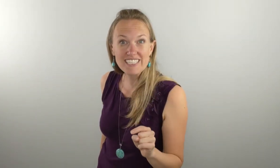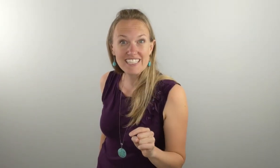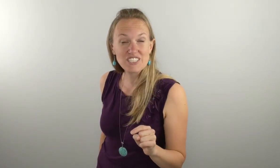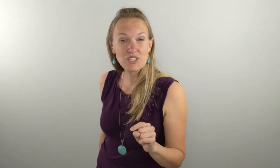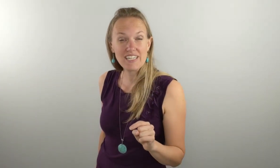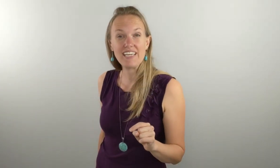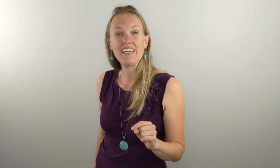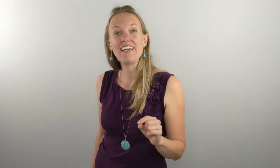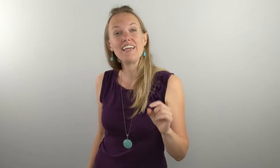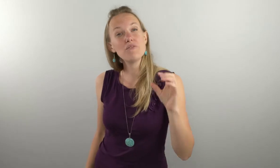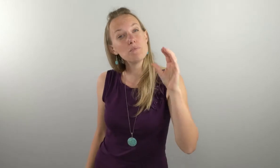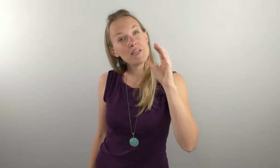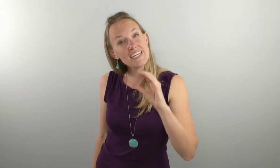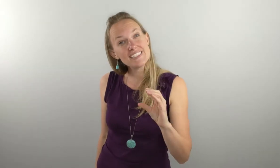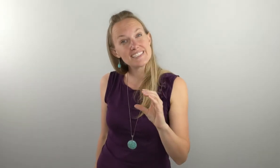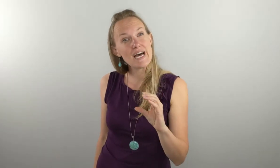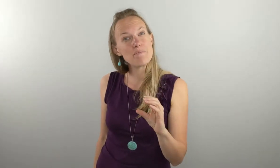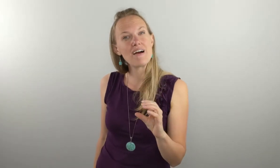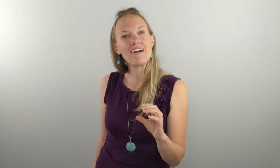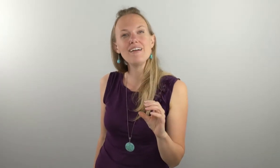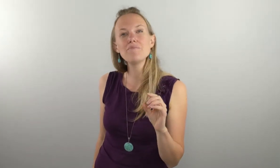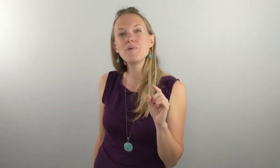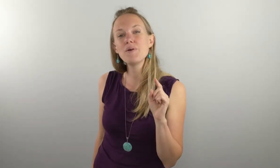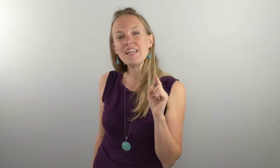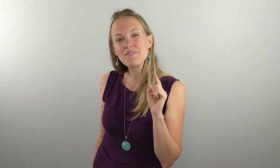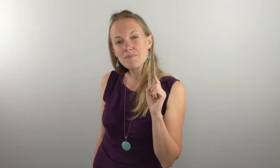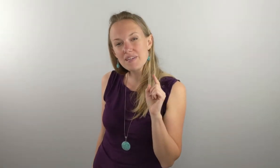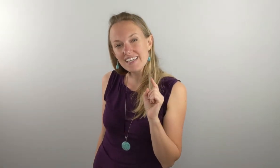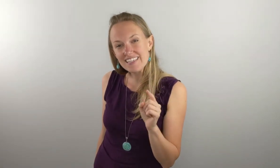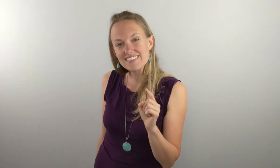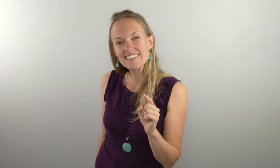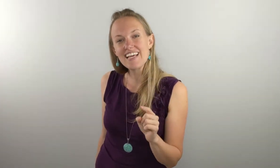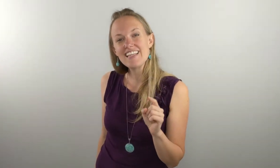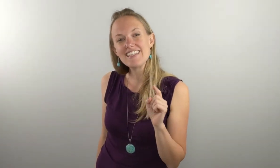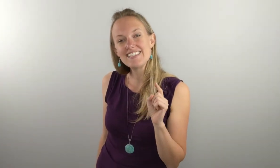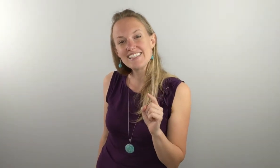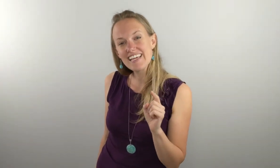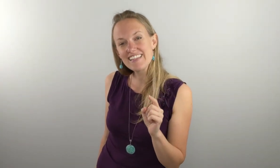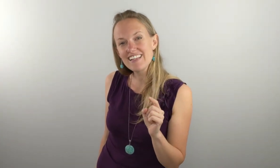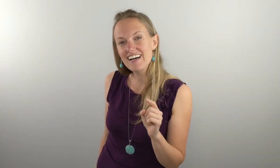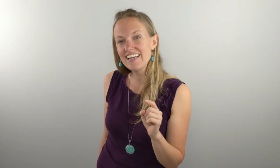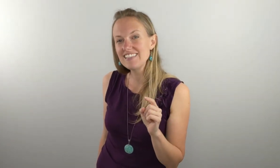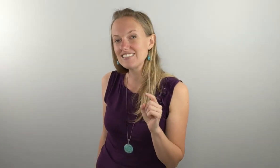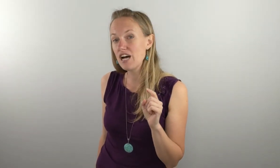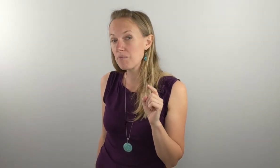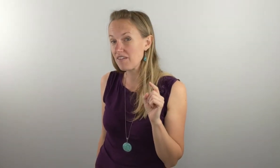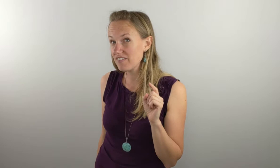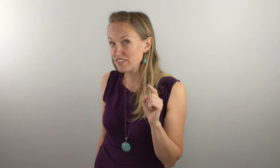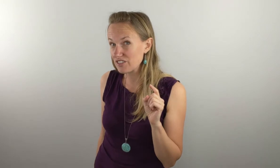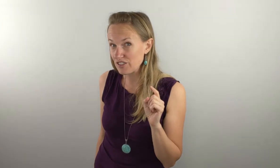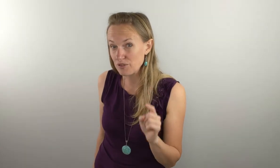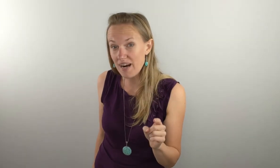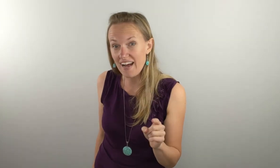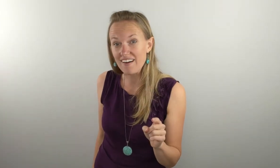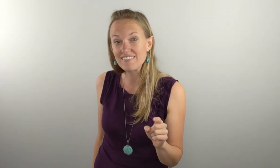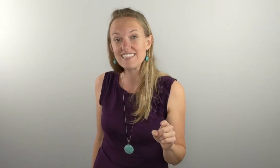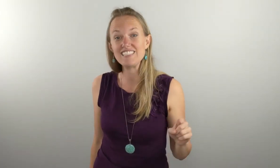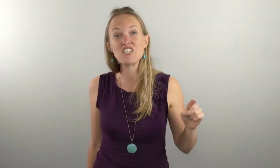gets tricky. It repeats that part, but when it repeats, the second line is not my fears are drowned, it's